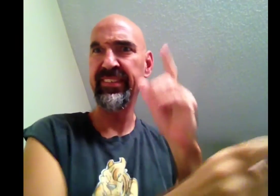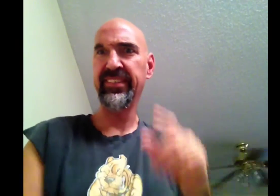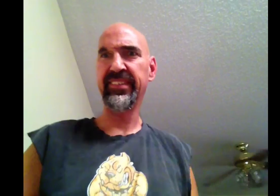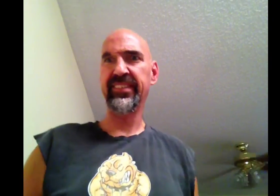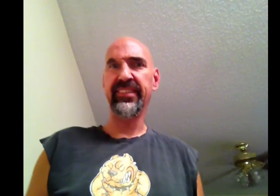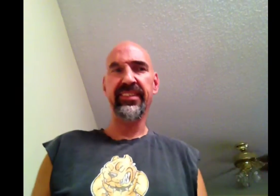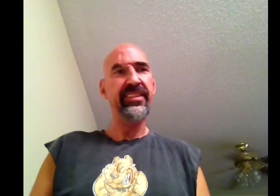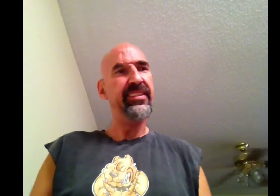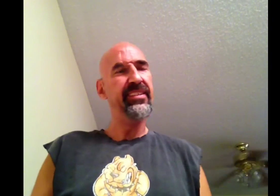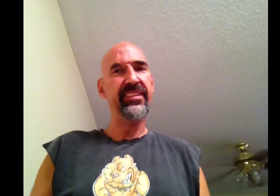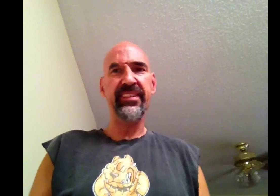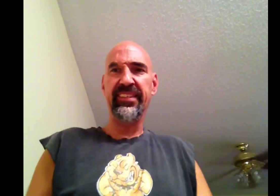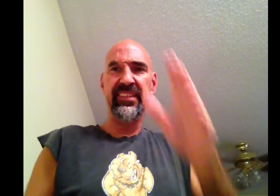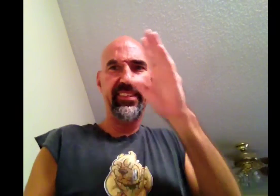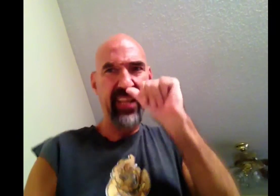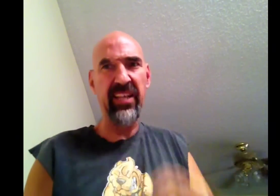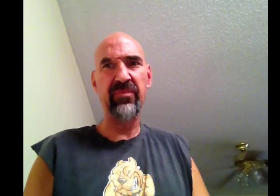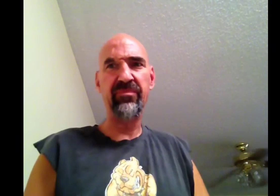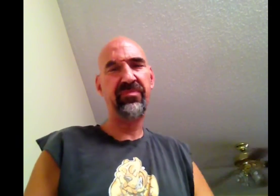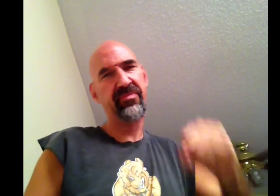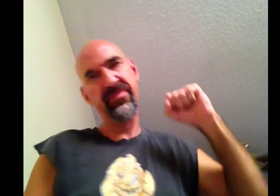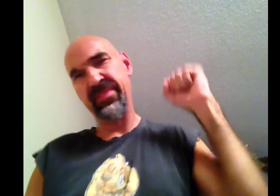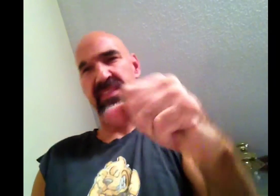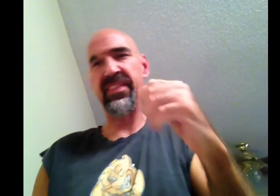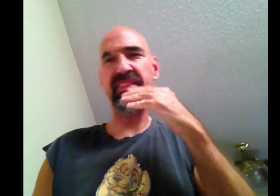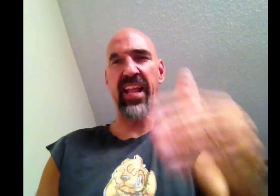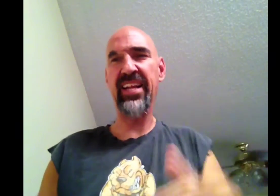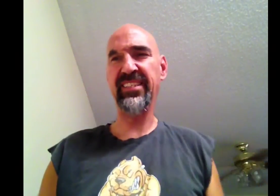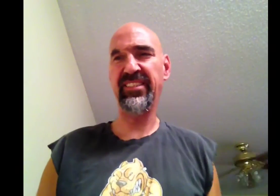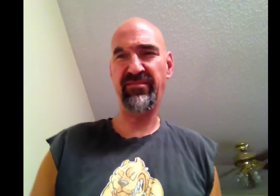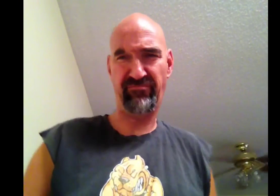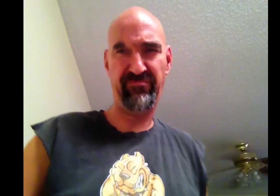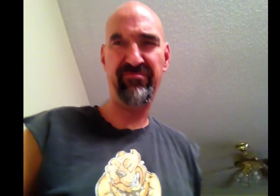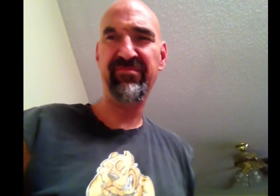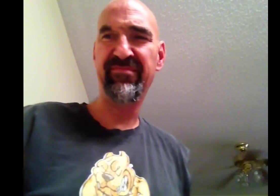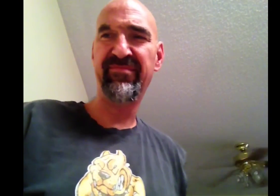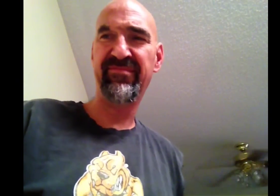the poster child for paying on time. And then one day, you tap the bumper of a station wagon.